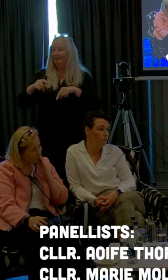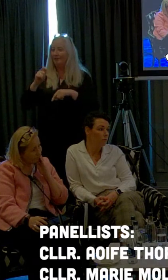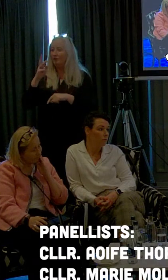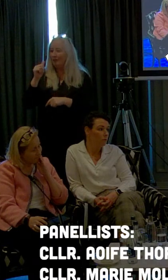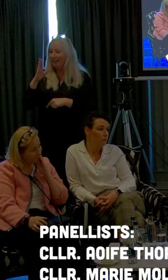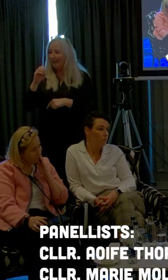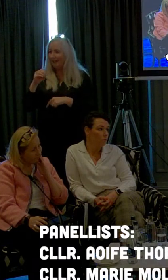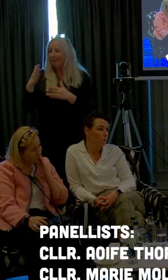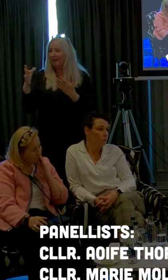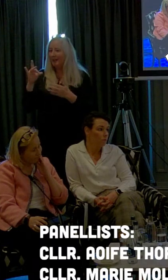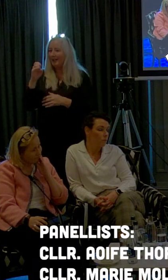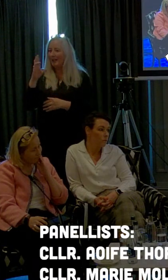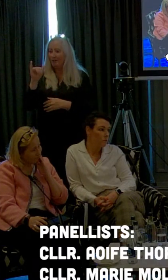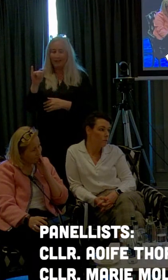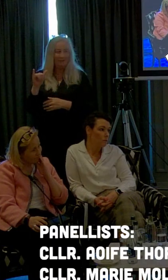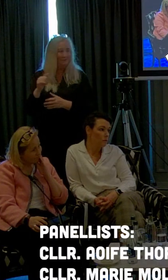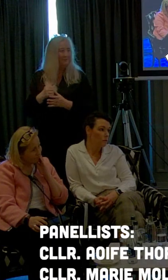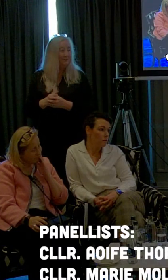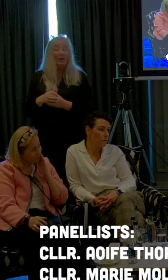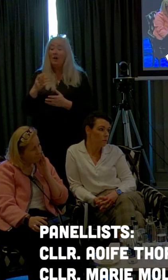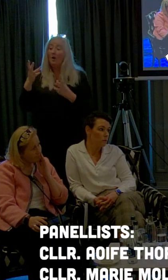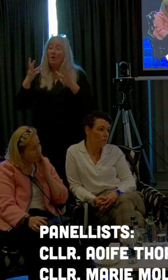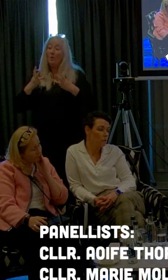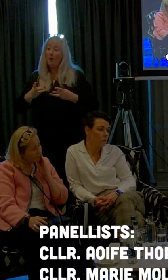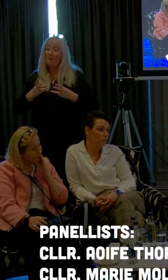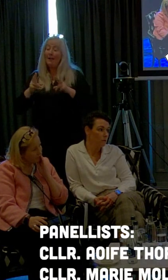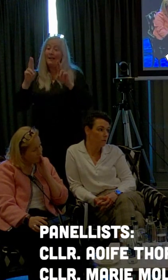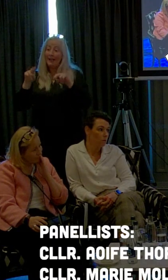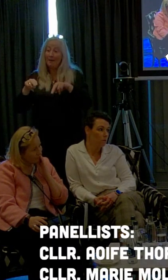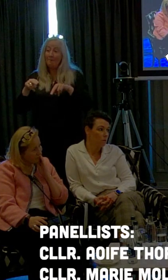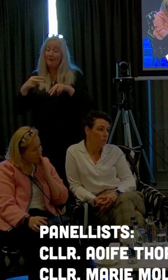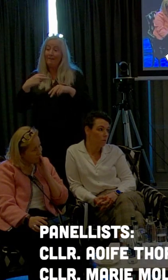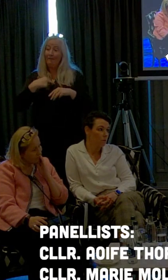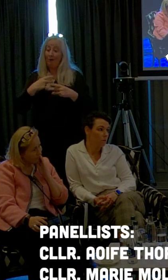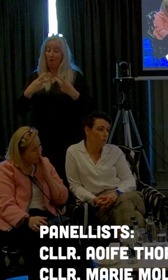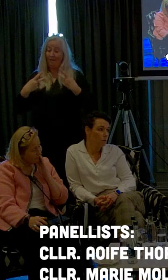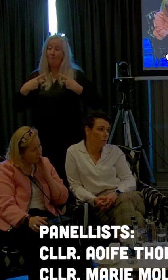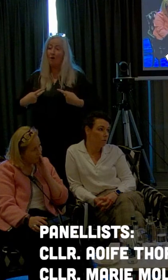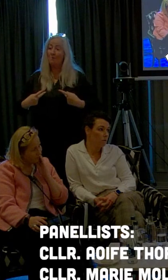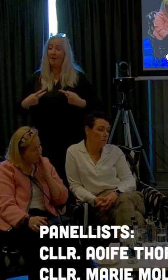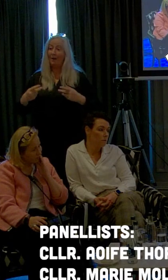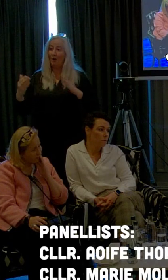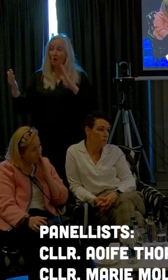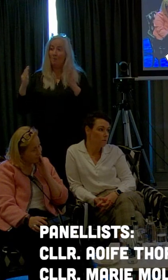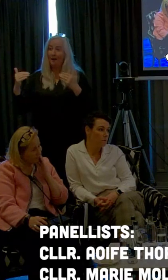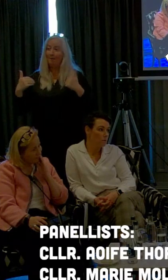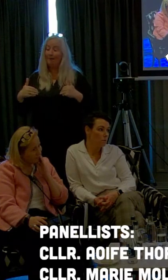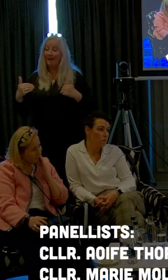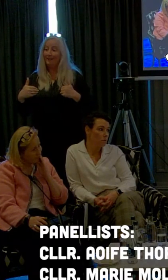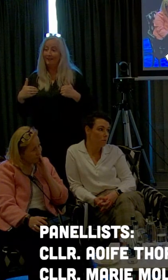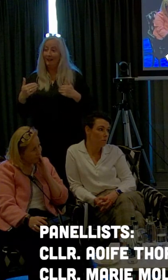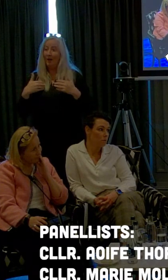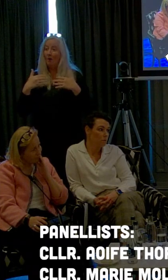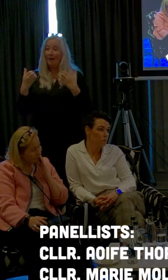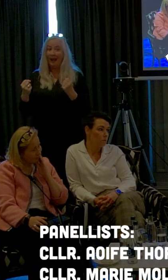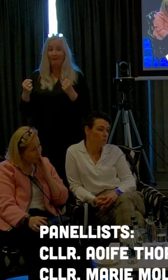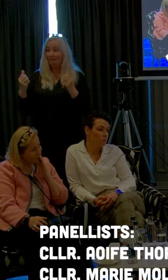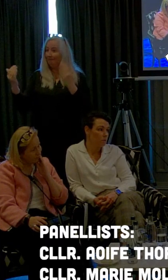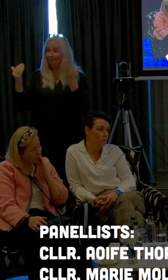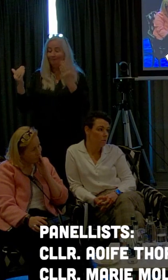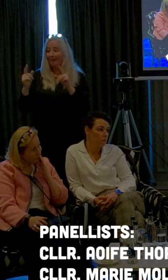Women, in very vulnerable situations, women who may fear being alone with a man